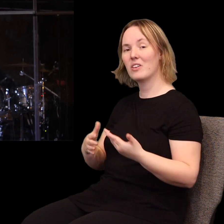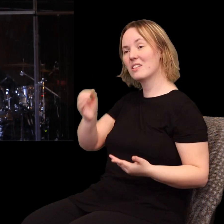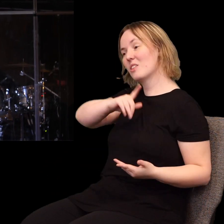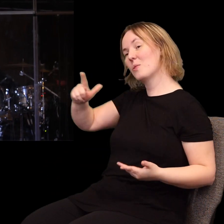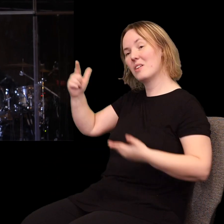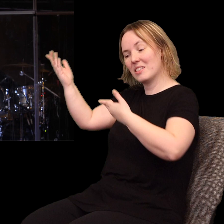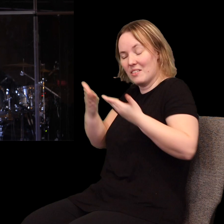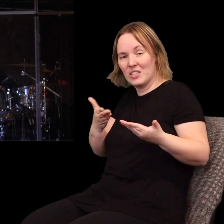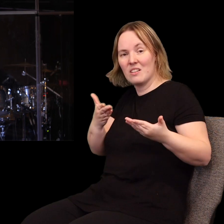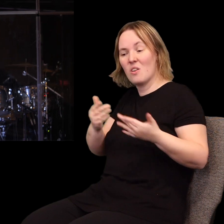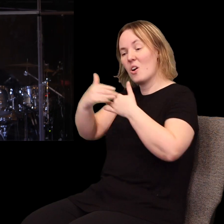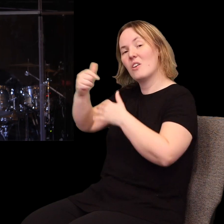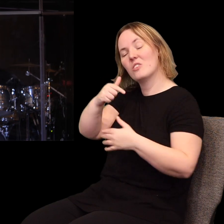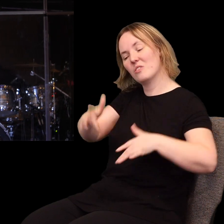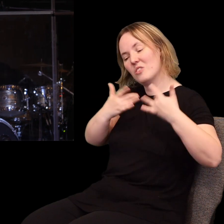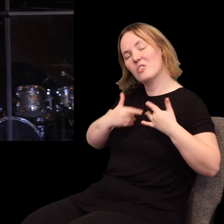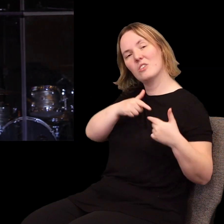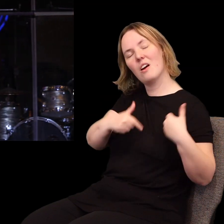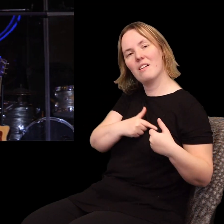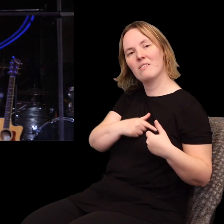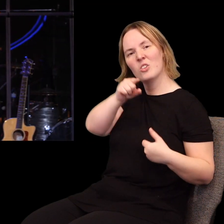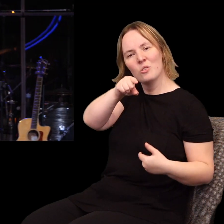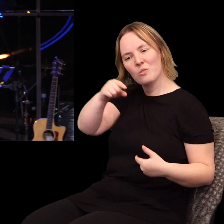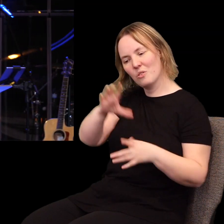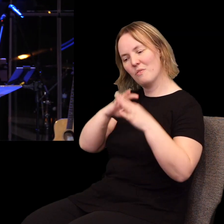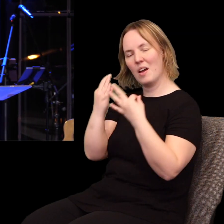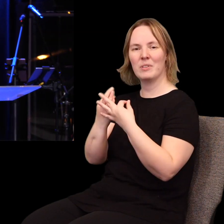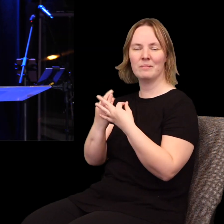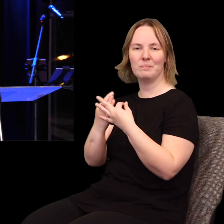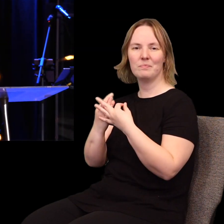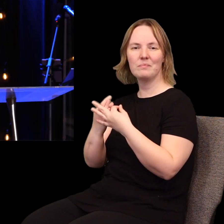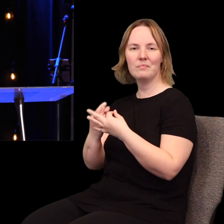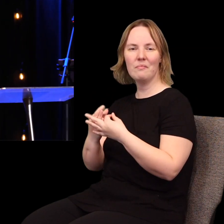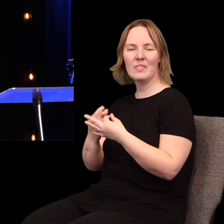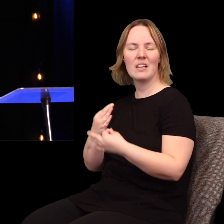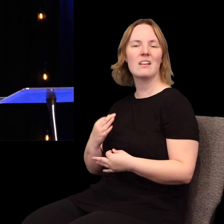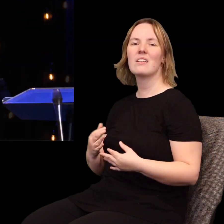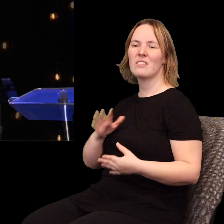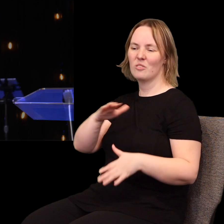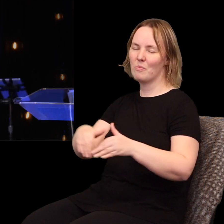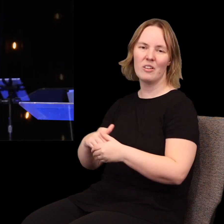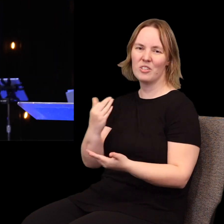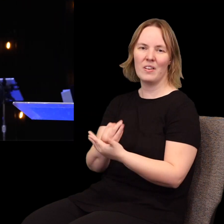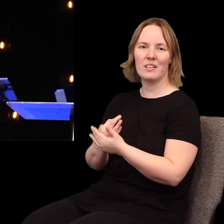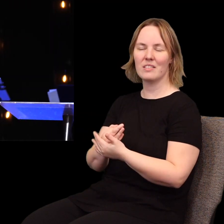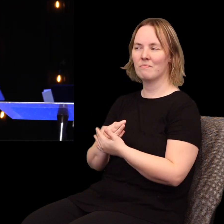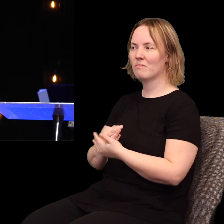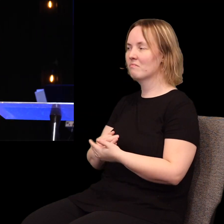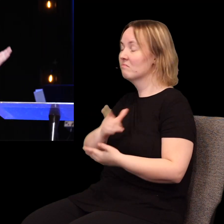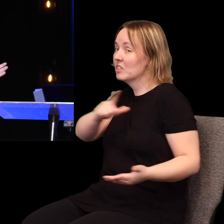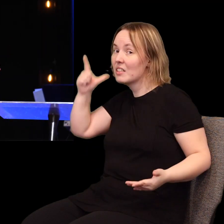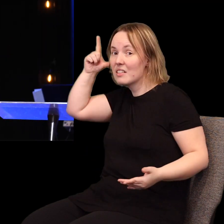it is the Lord has gifted you, called you to, stirred in your heart, for you, your family, your marriage, your finances, whatever it may be, the Lord says,